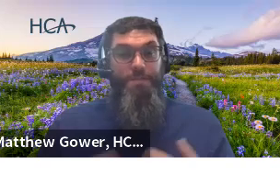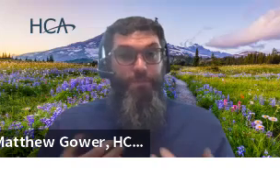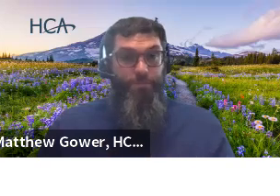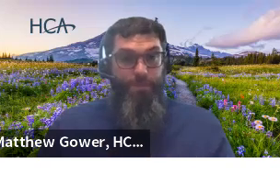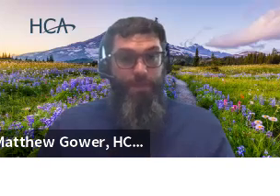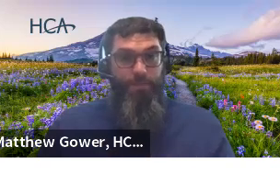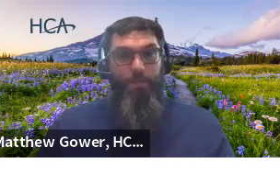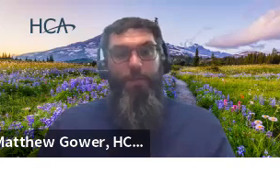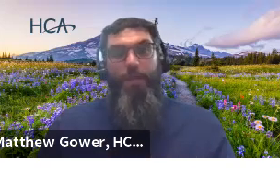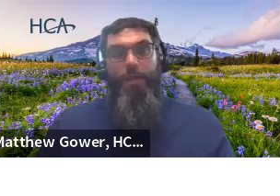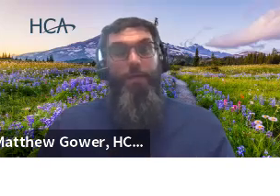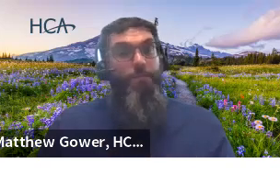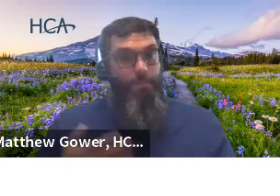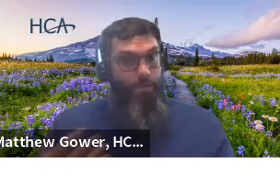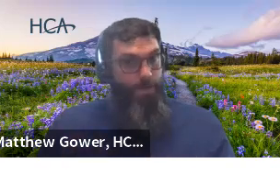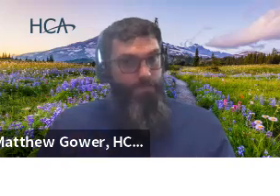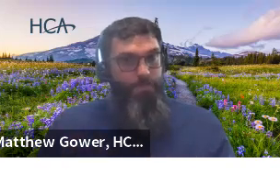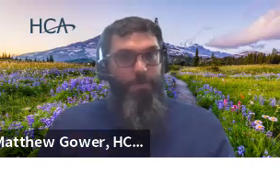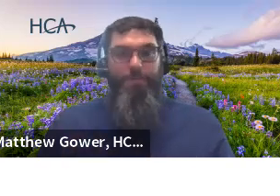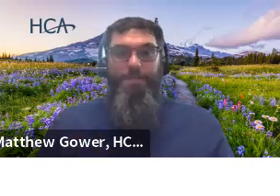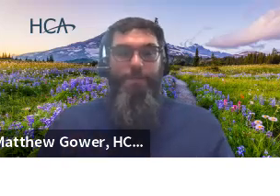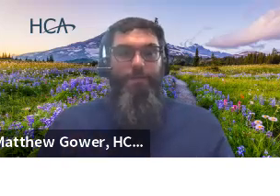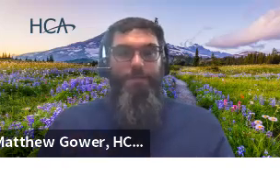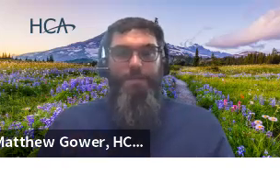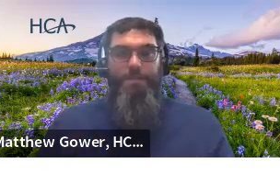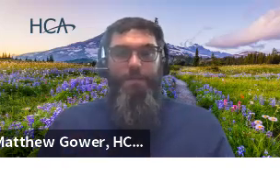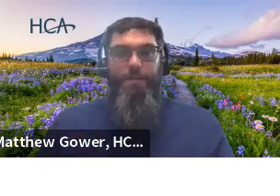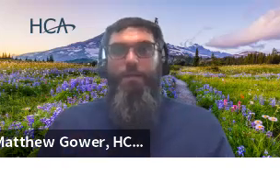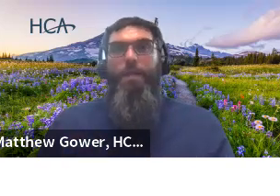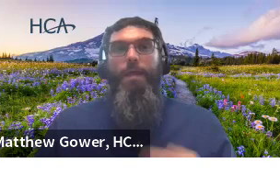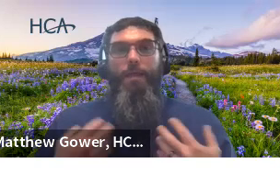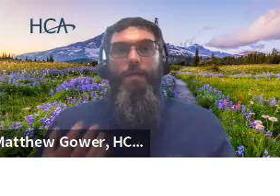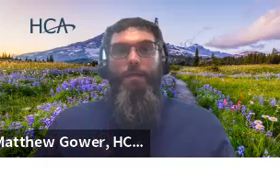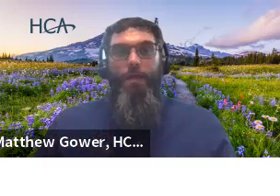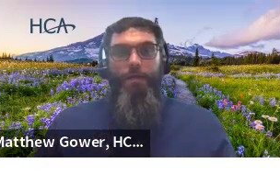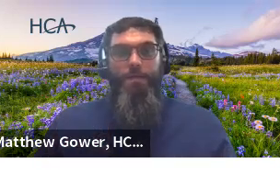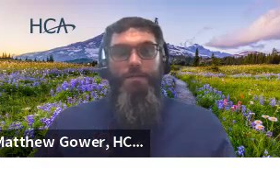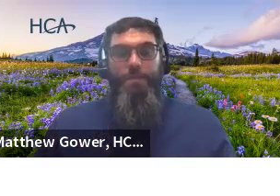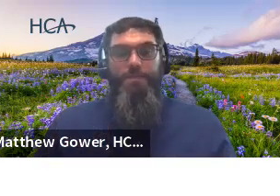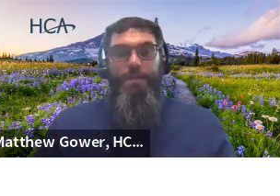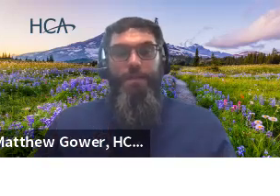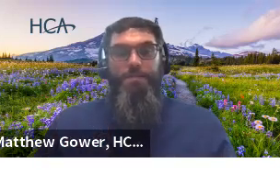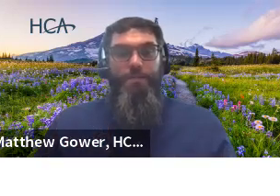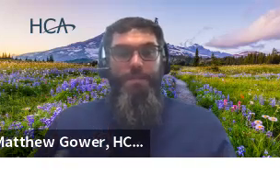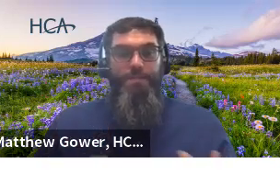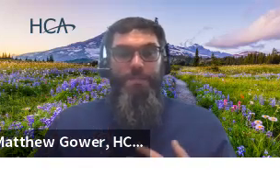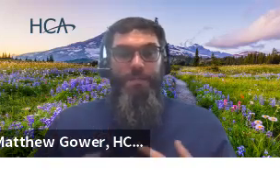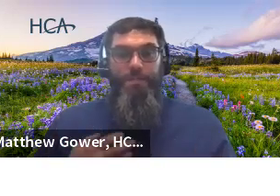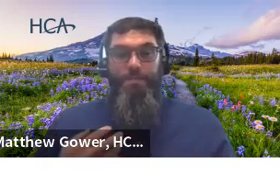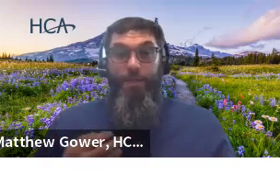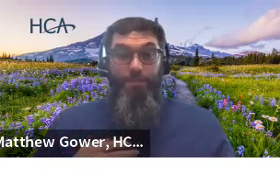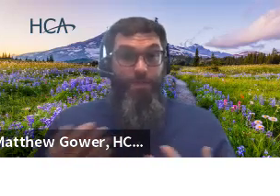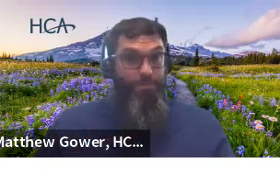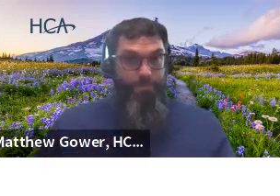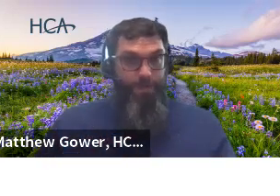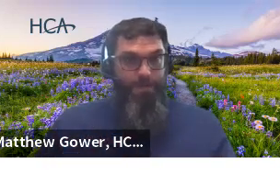response is someone to respond, possibly more. That's part of the discussion later on. And then crisis relief center and stabilization